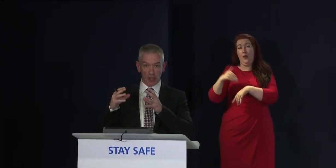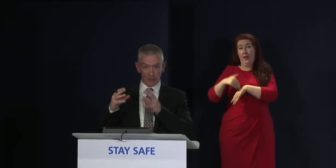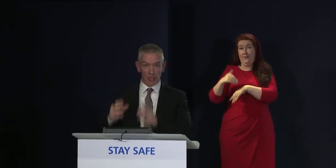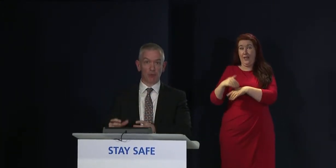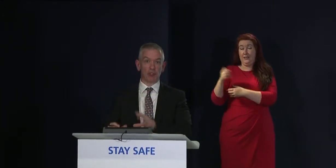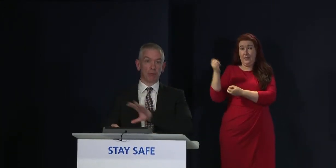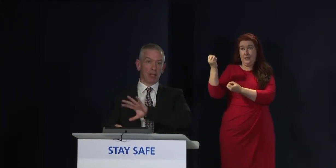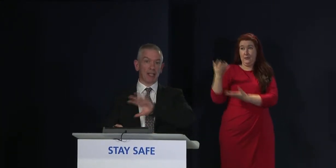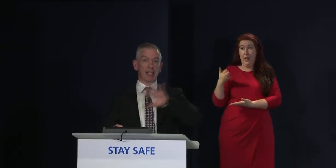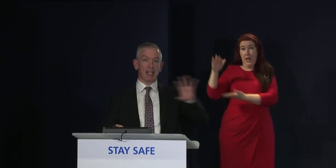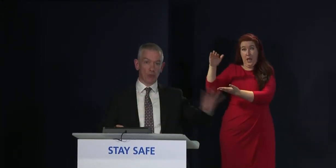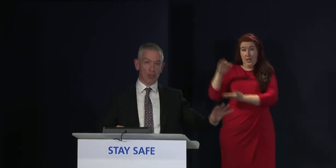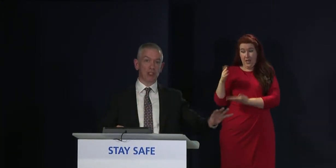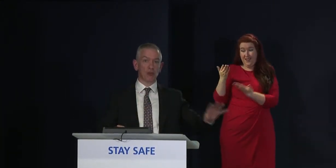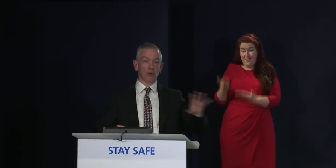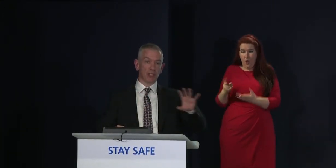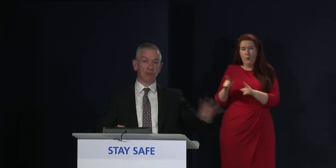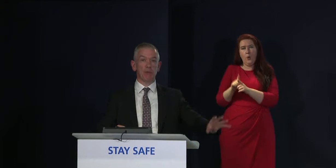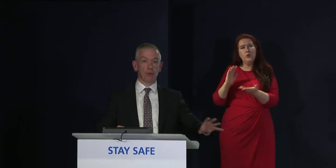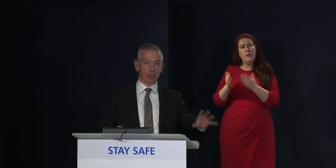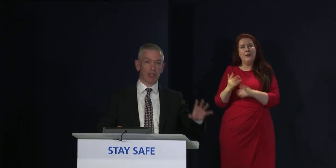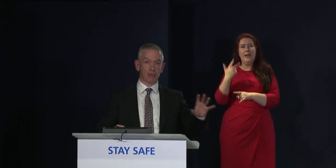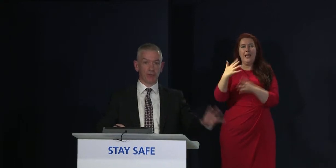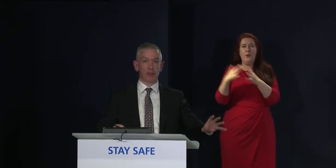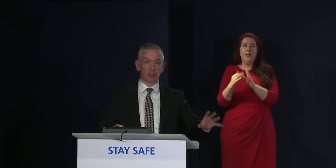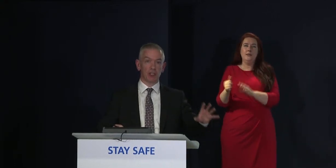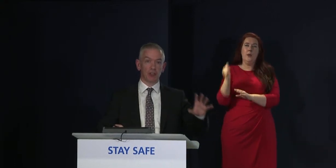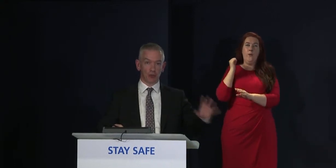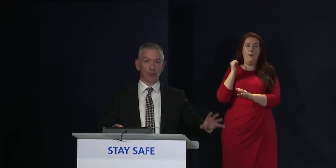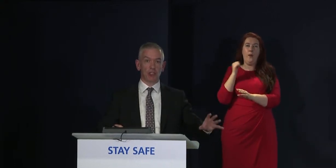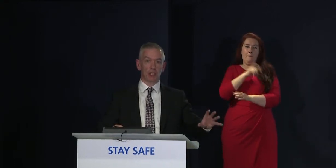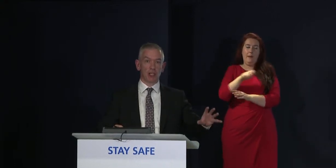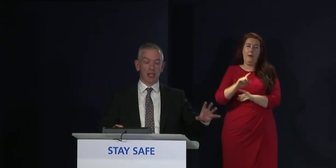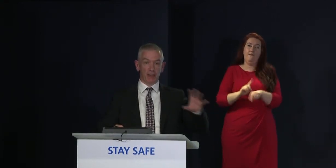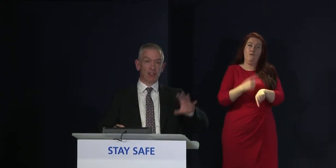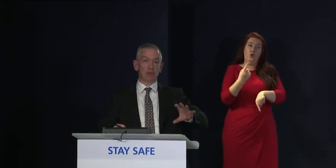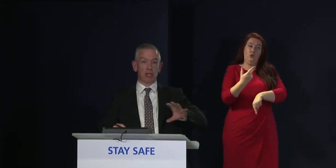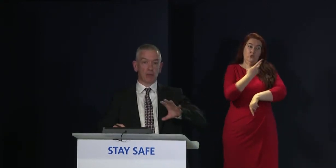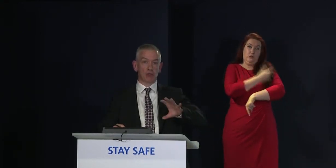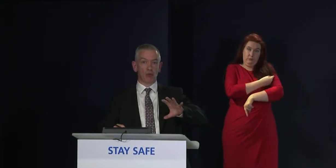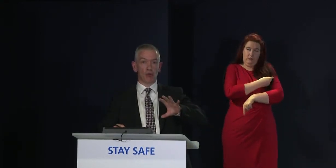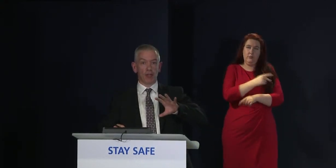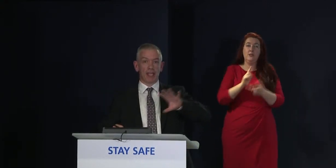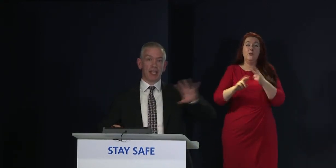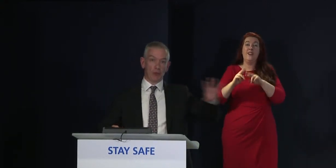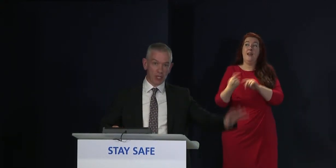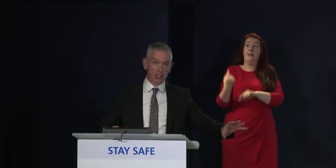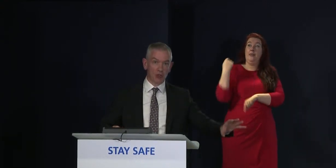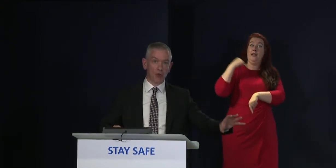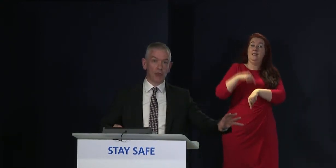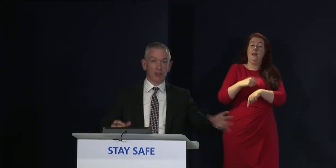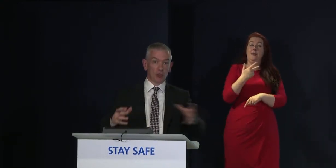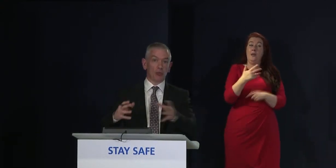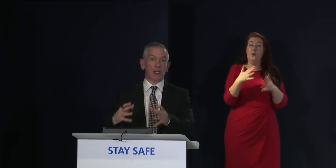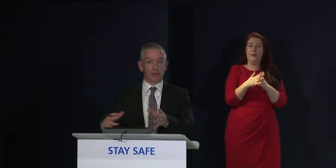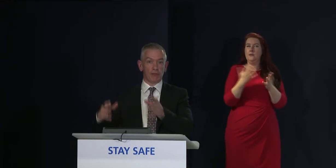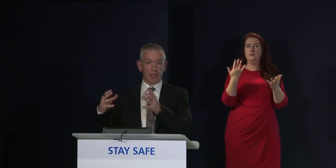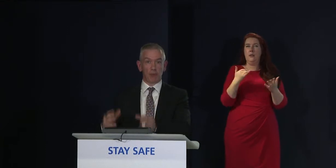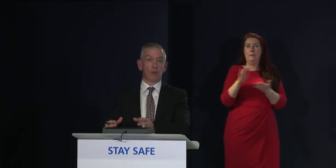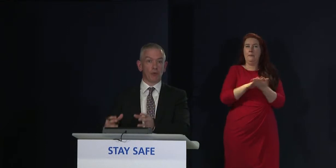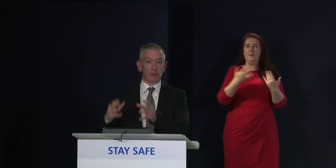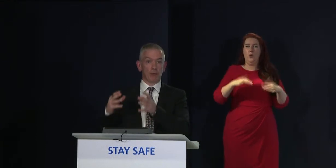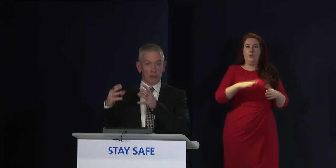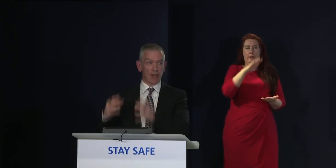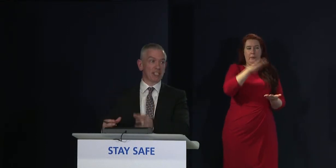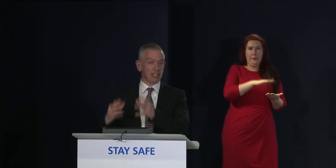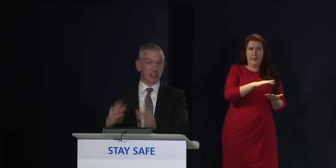also this available supply 8 weeks ago when these people were getting the first doses. And if the supply was low 8 weeks ago, then you don't have the